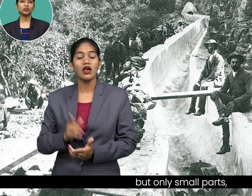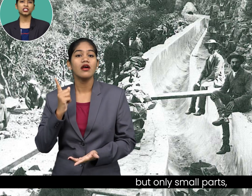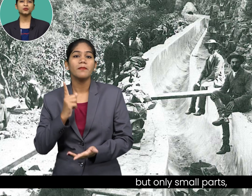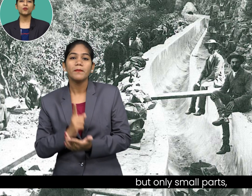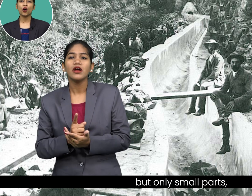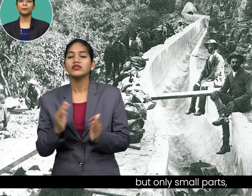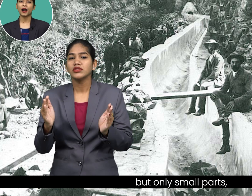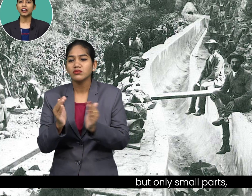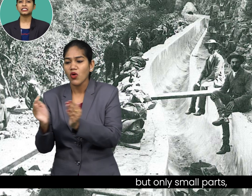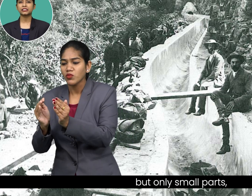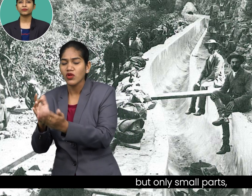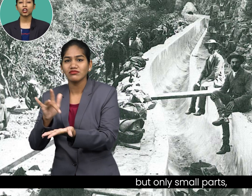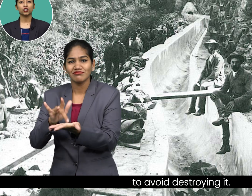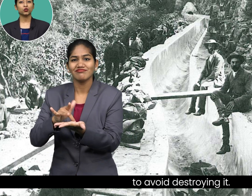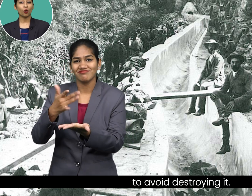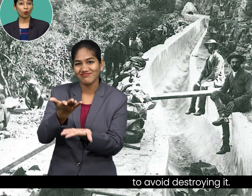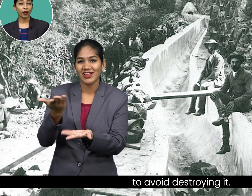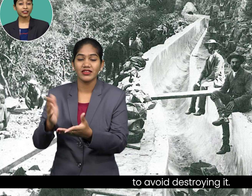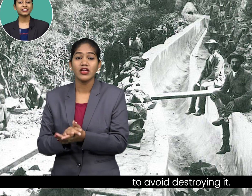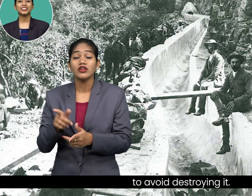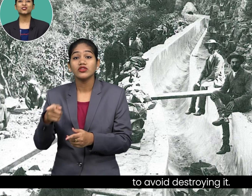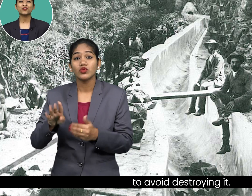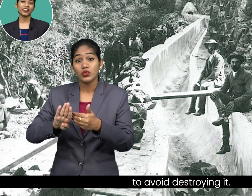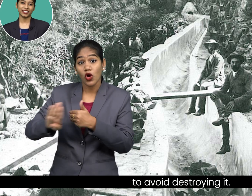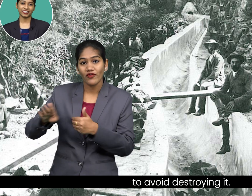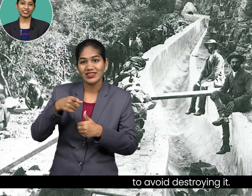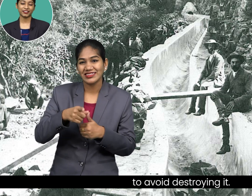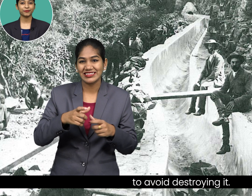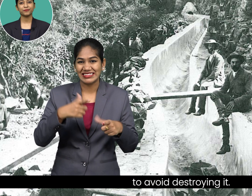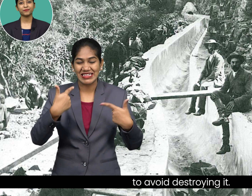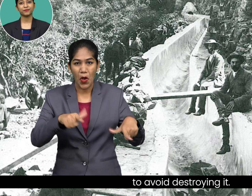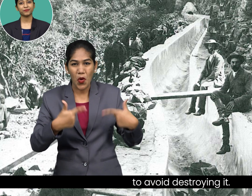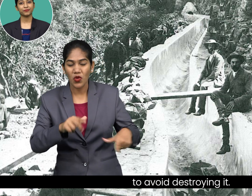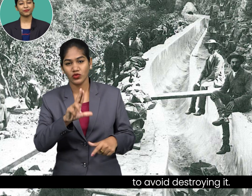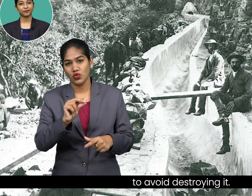but only small parts to avoid destroying it.